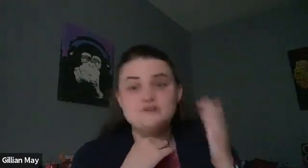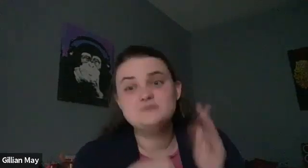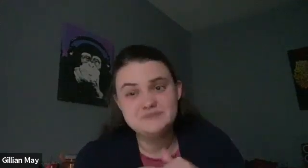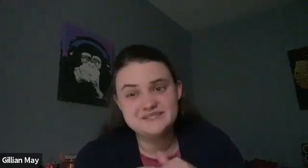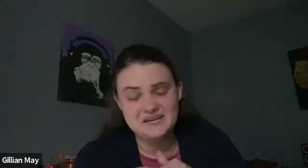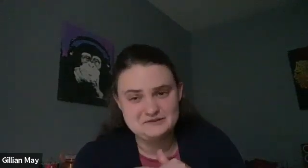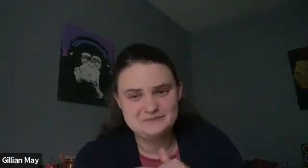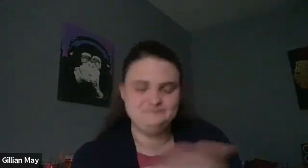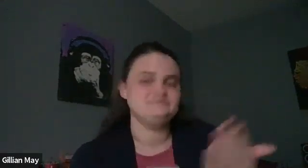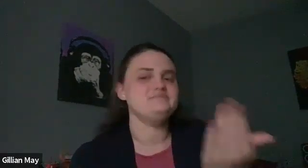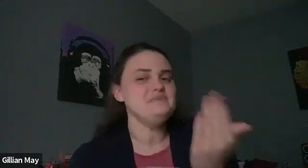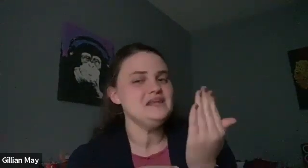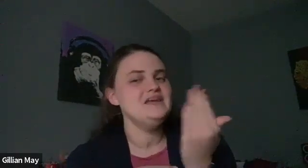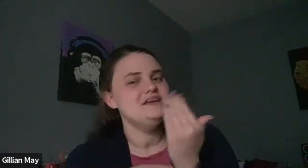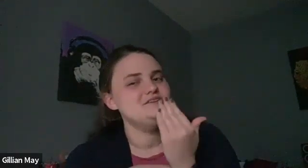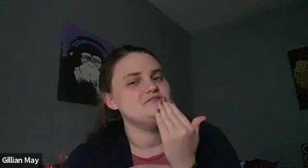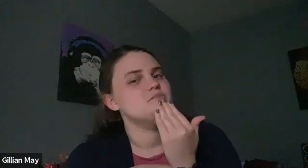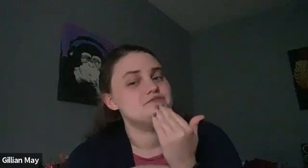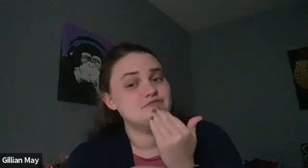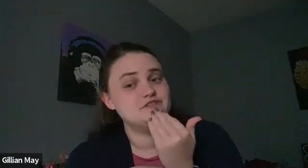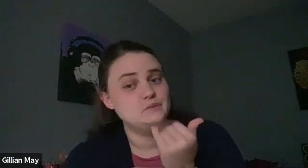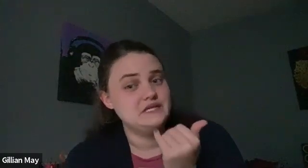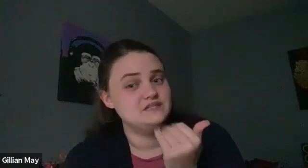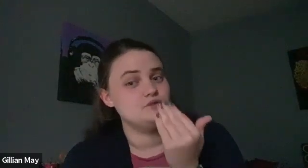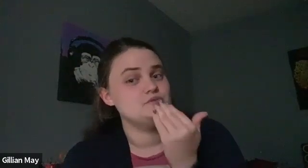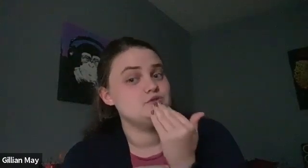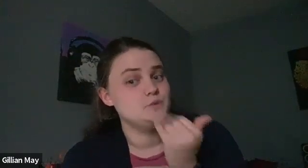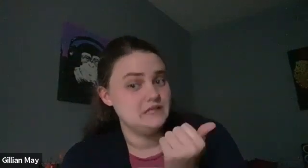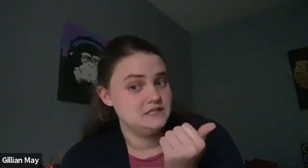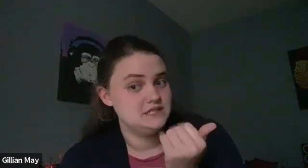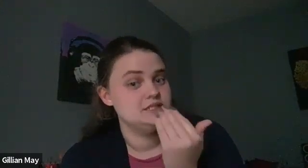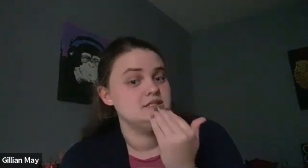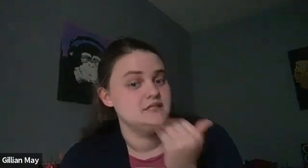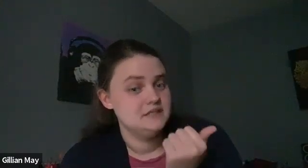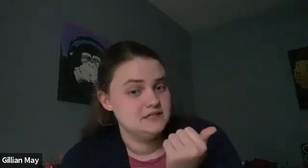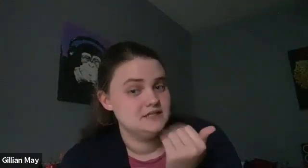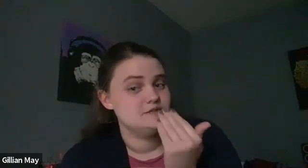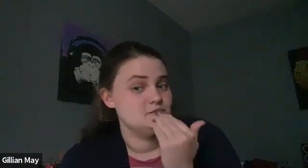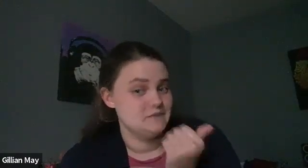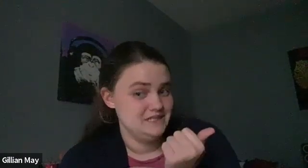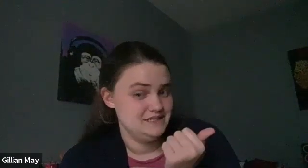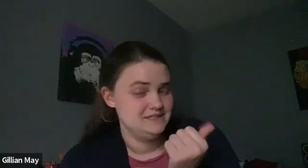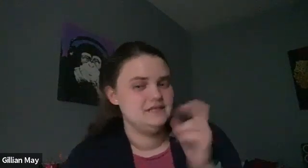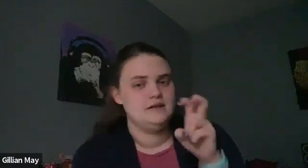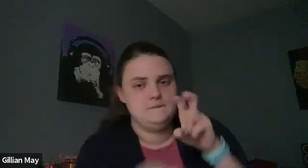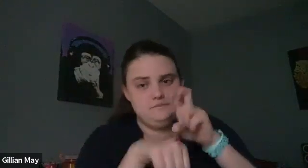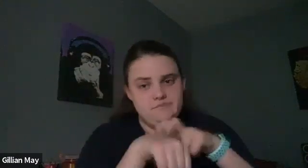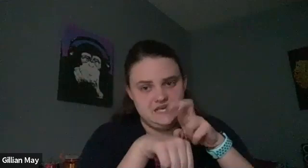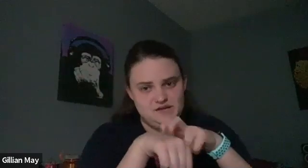sweet potatoes, you do the motion for sweet. So sweet, sweet potatoes,